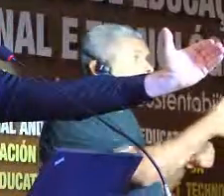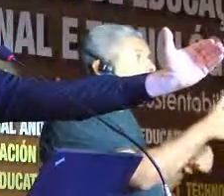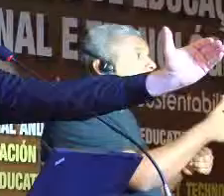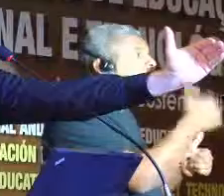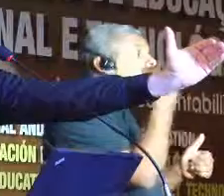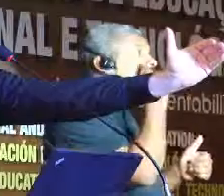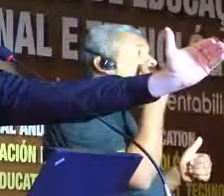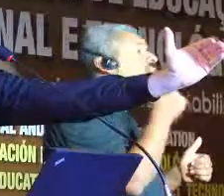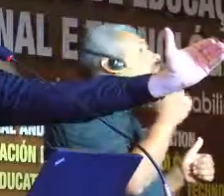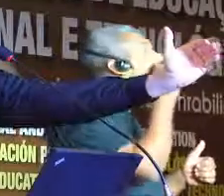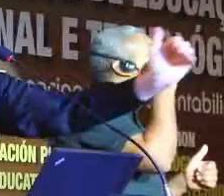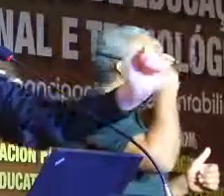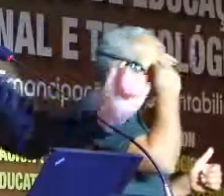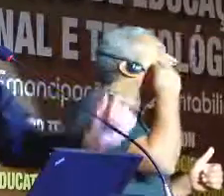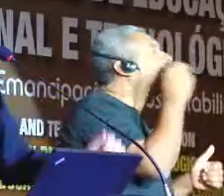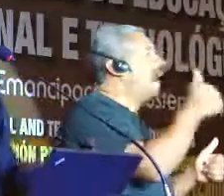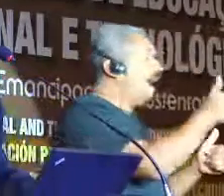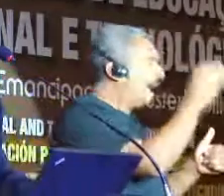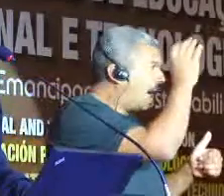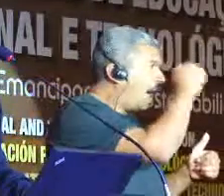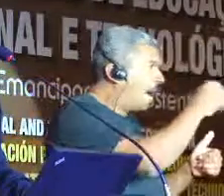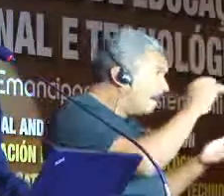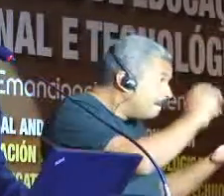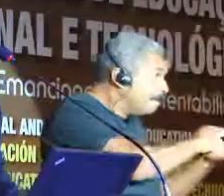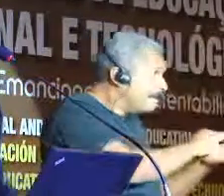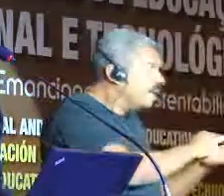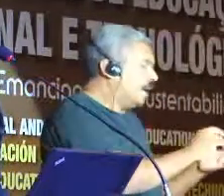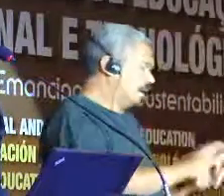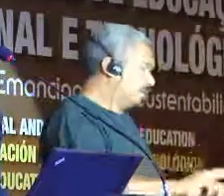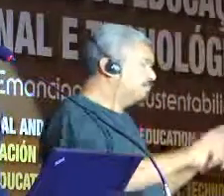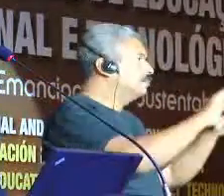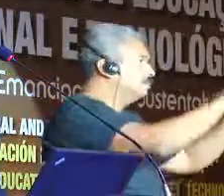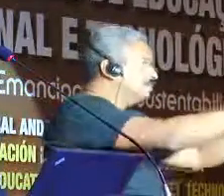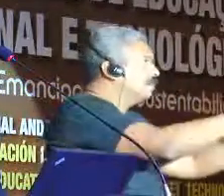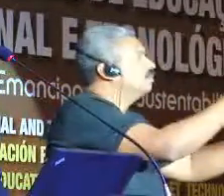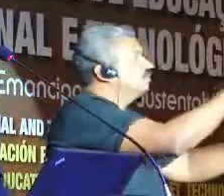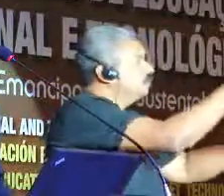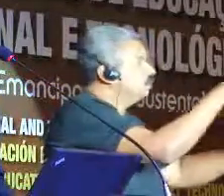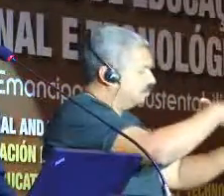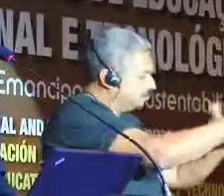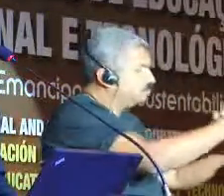training any way they want to, and then we certify them